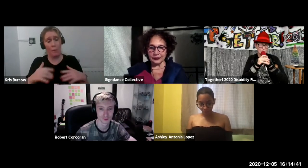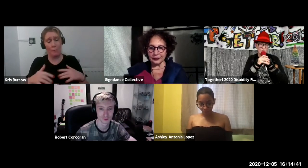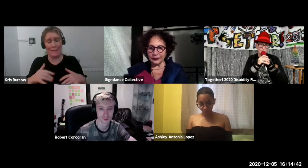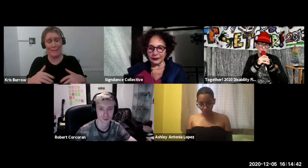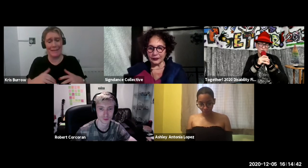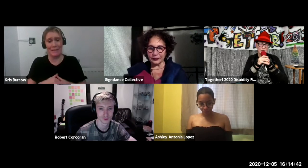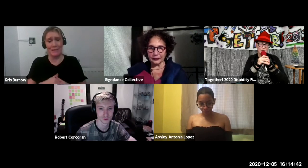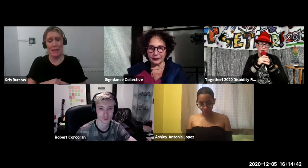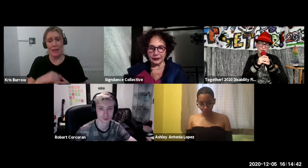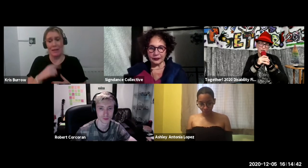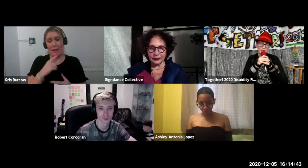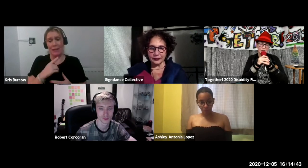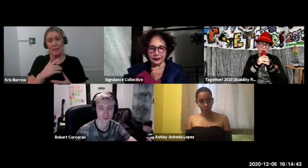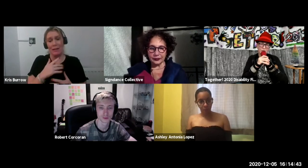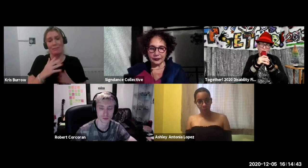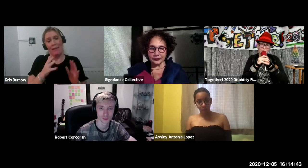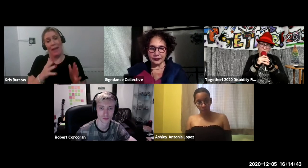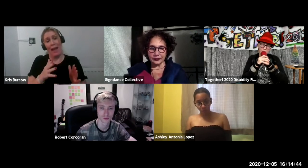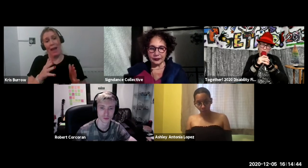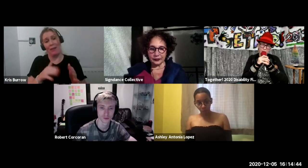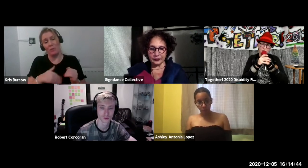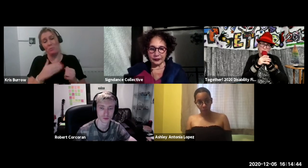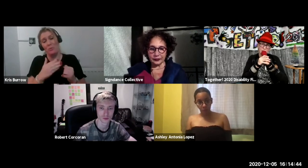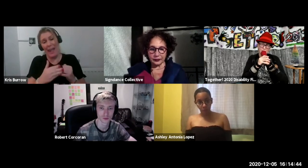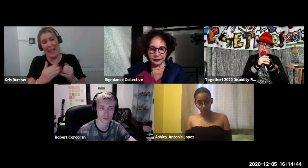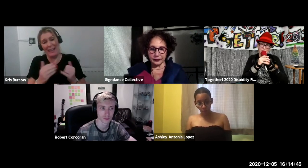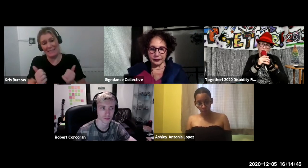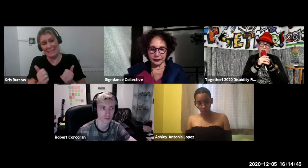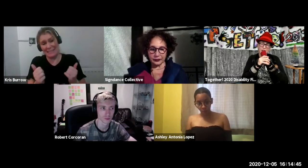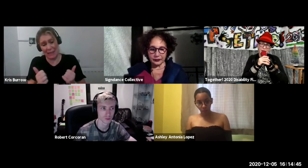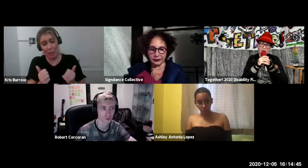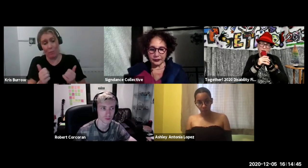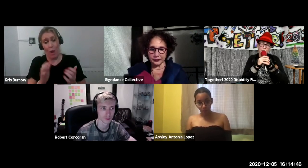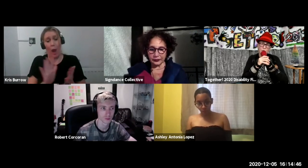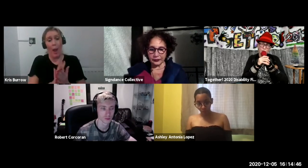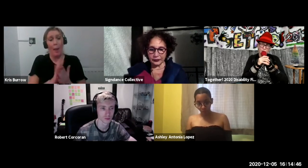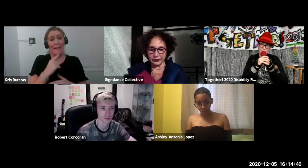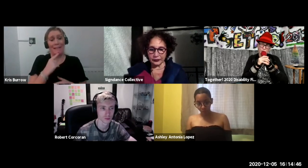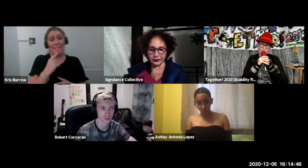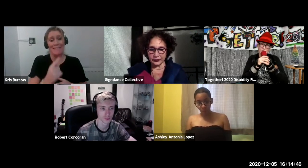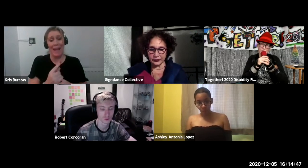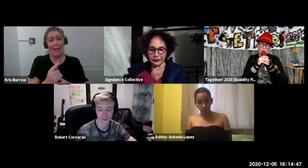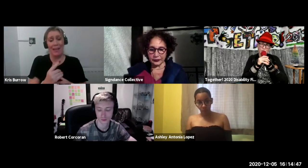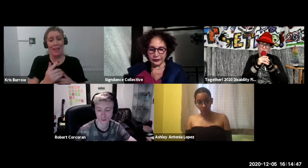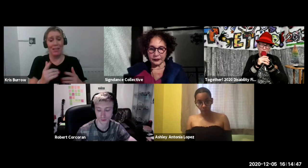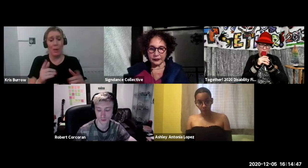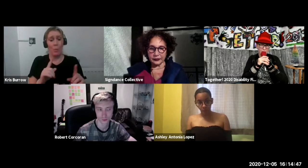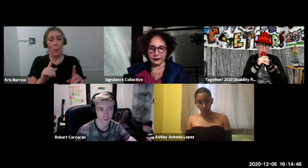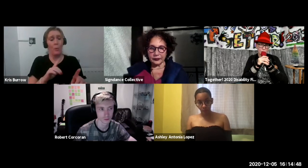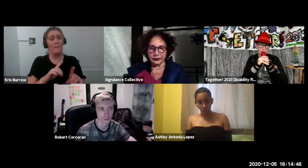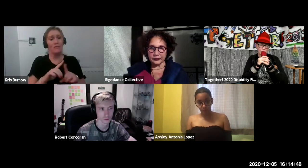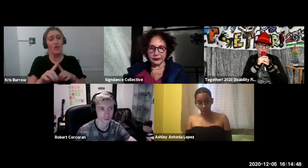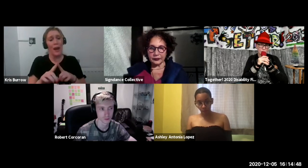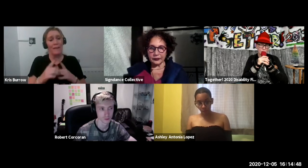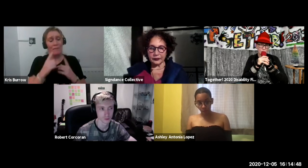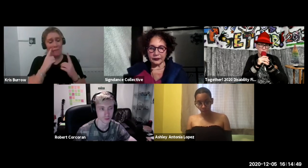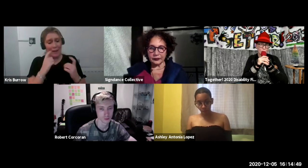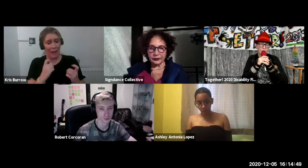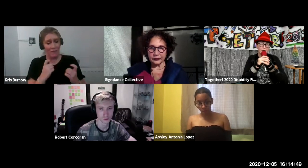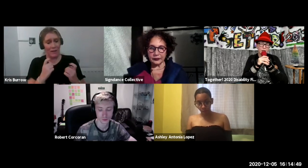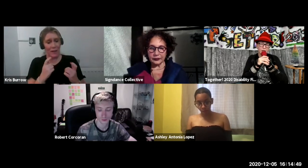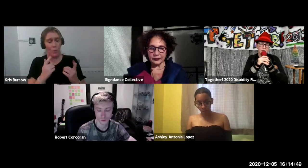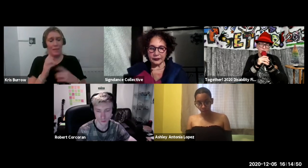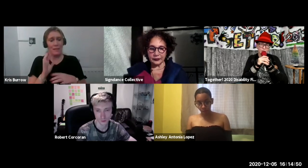I must draw this to an end now, but I'm very pleased to say again, what we've tried to do very carefully with this